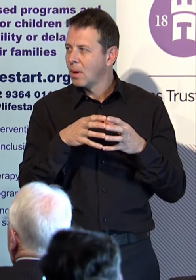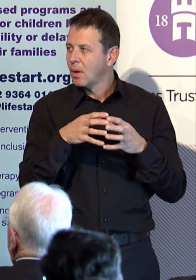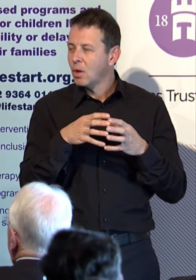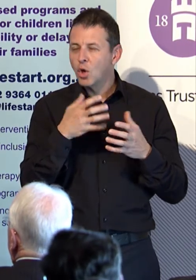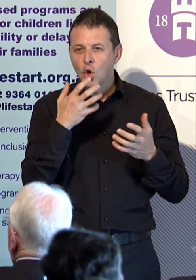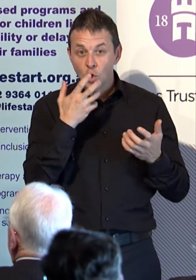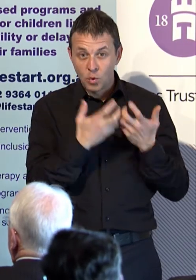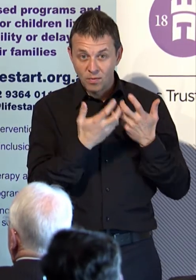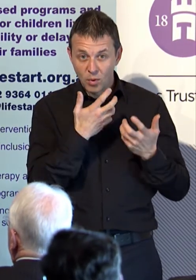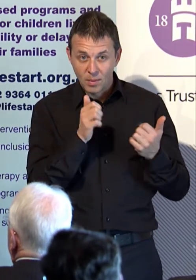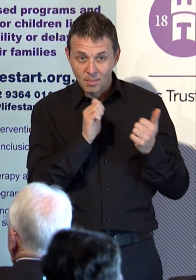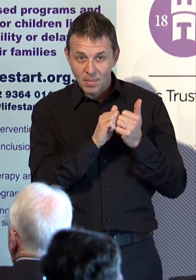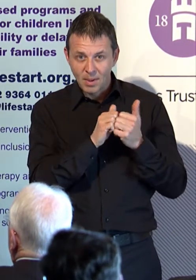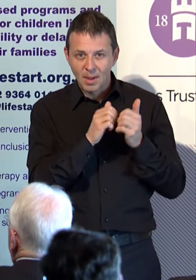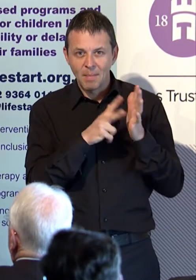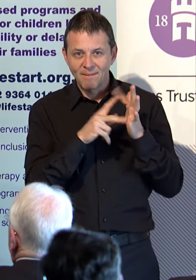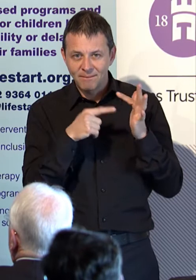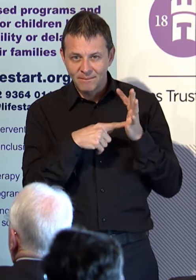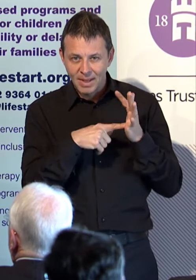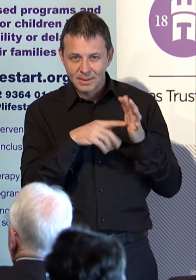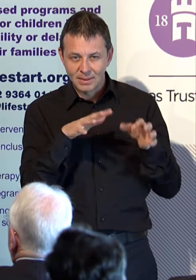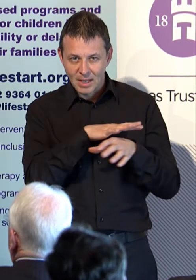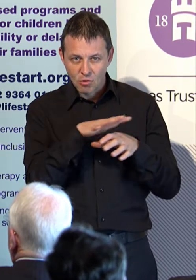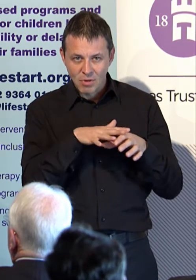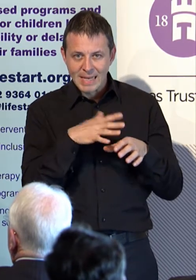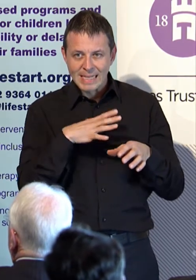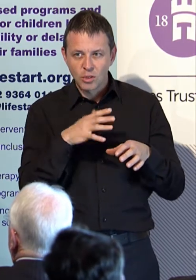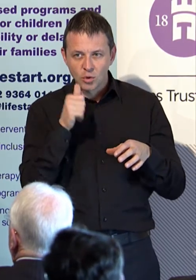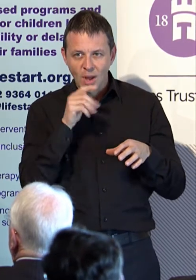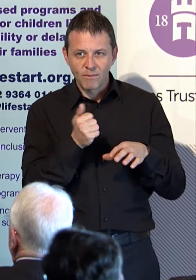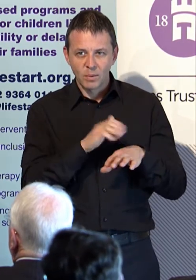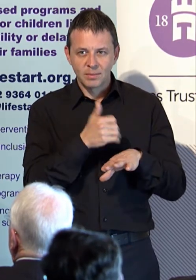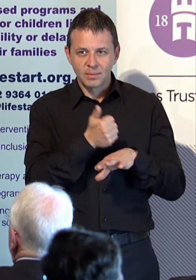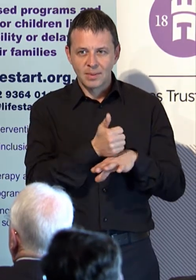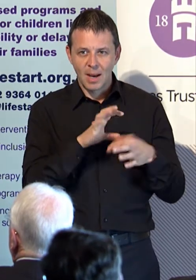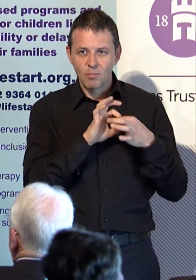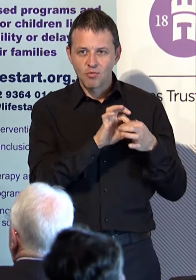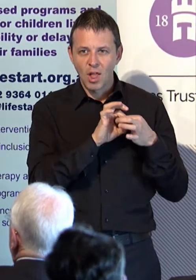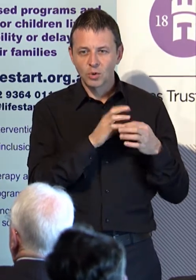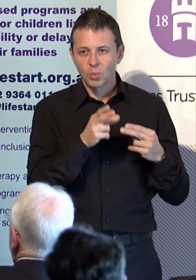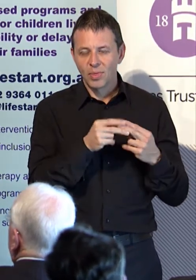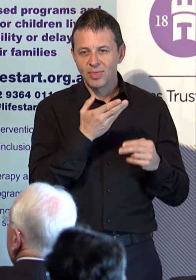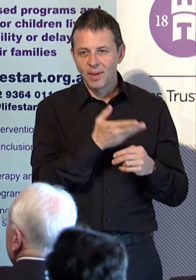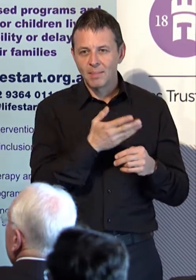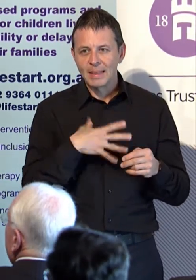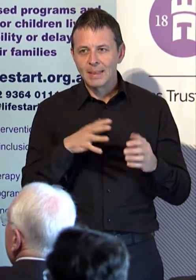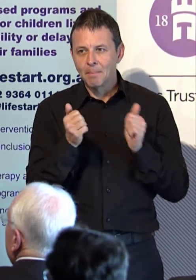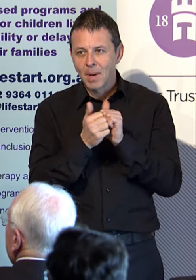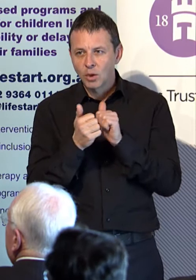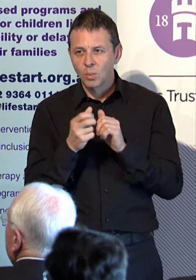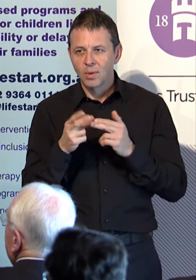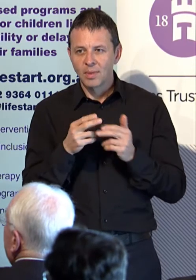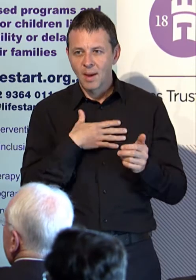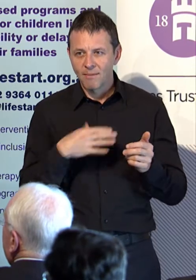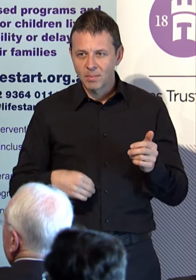partnerships with the university and the vet sector. We knew we had to get those relationships right. We needed partnerships with government and with the